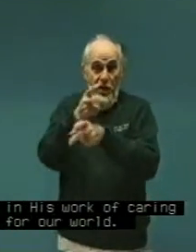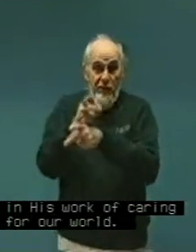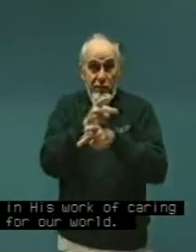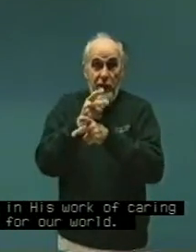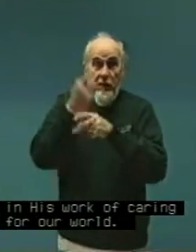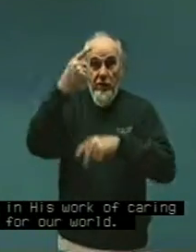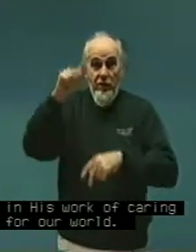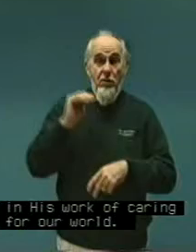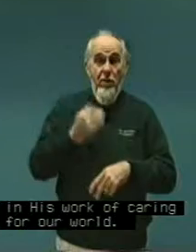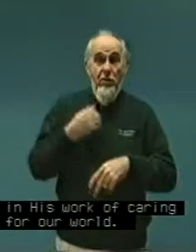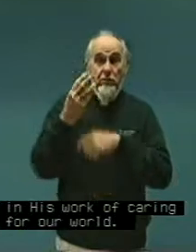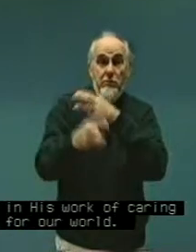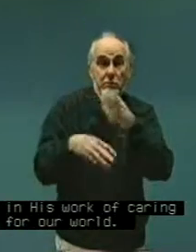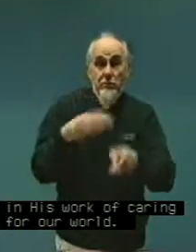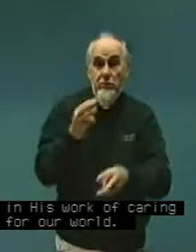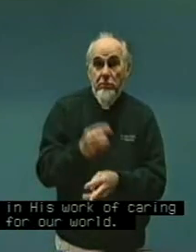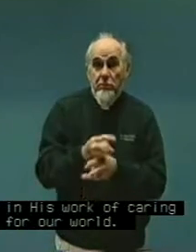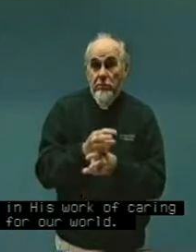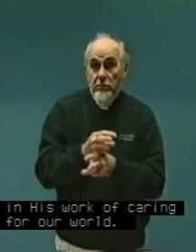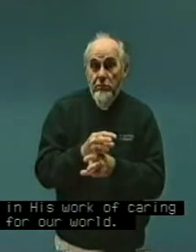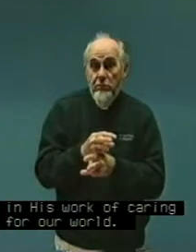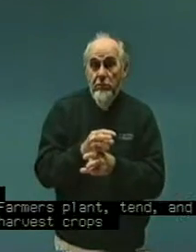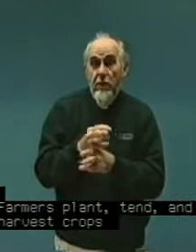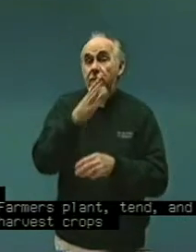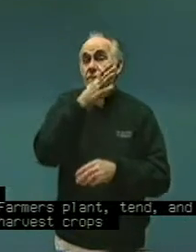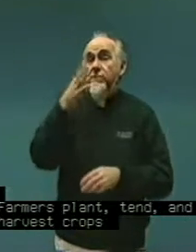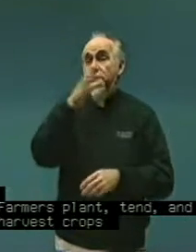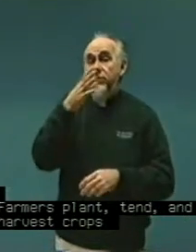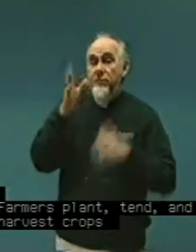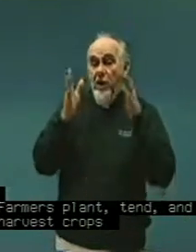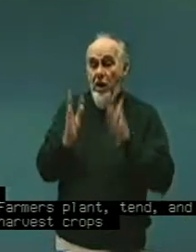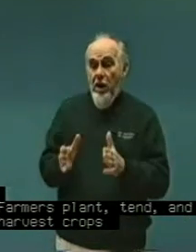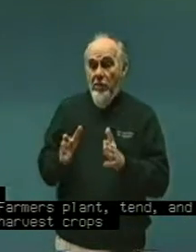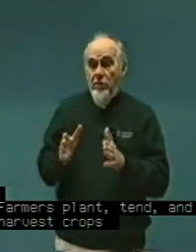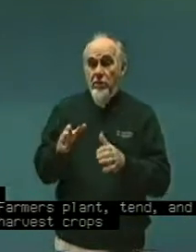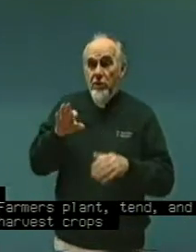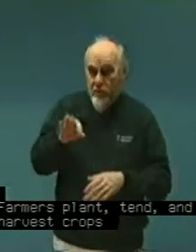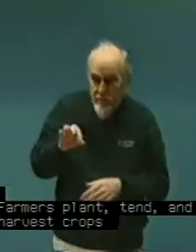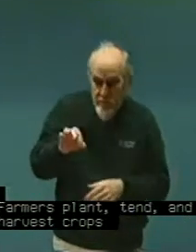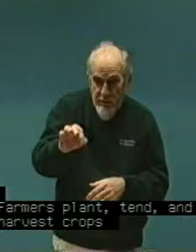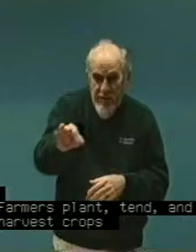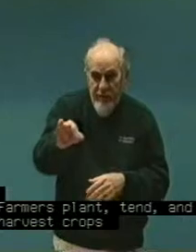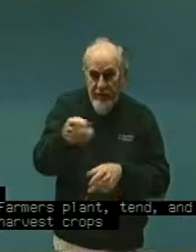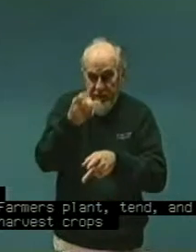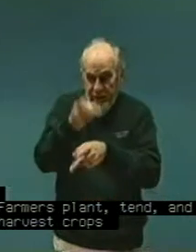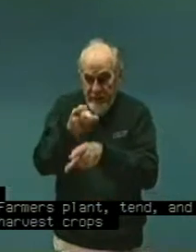in His work of caring for our world. Farmers plant, tend,